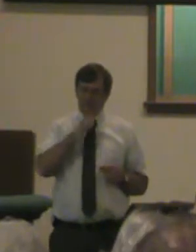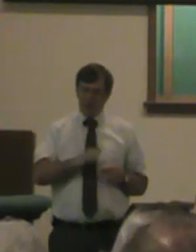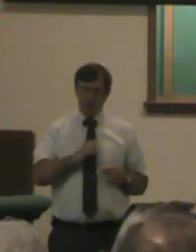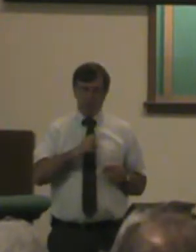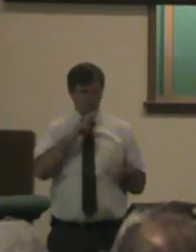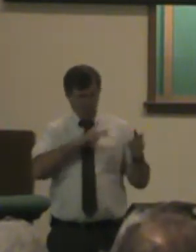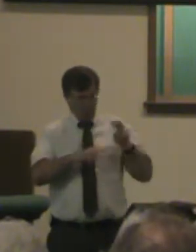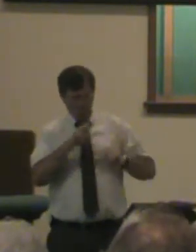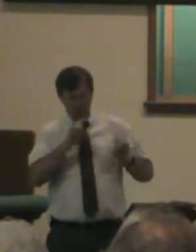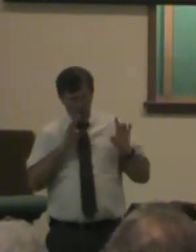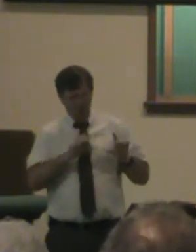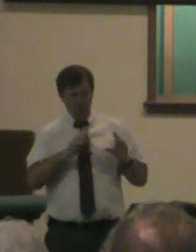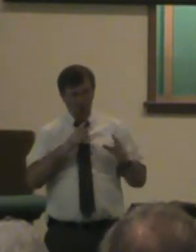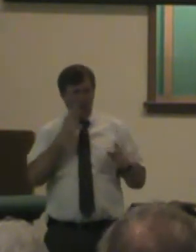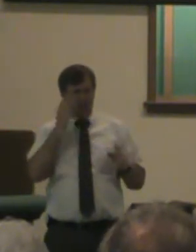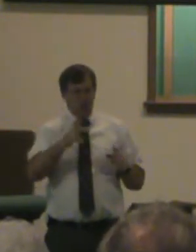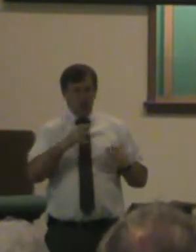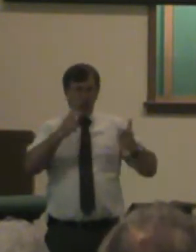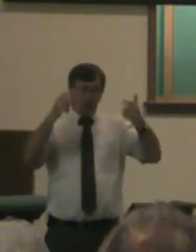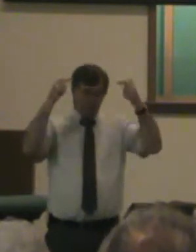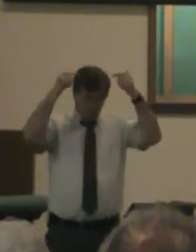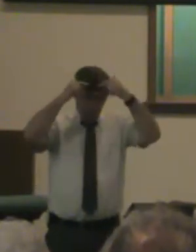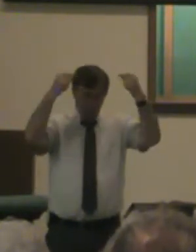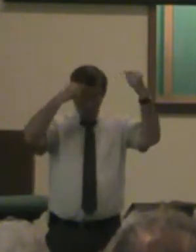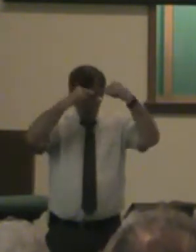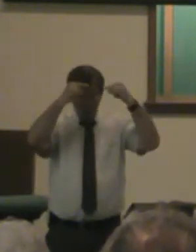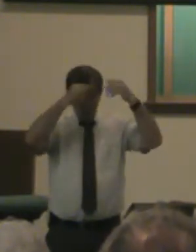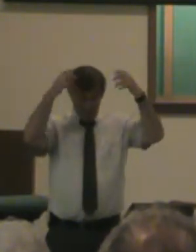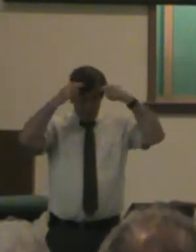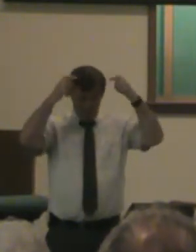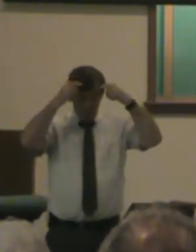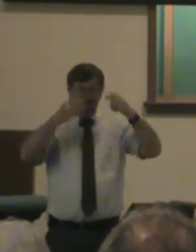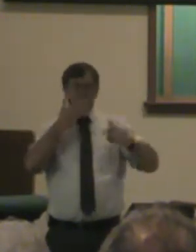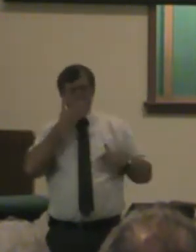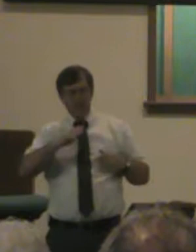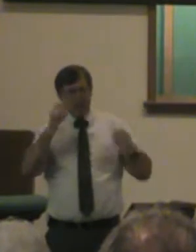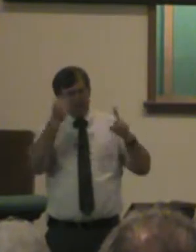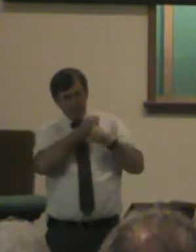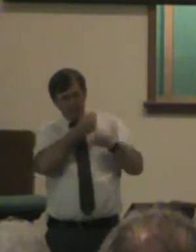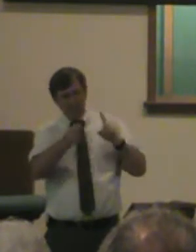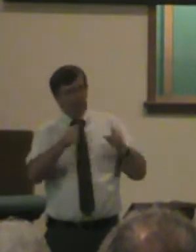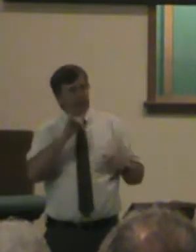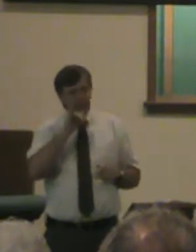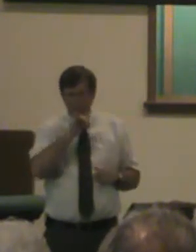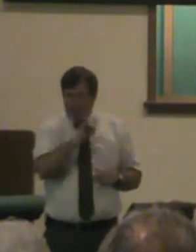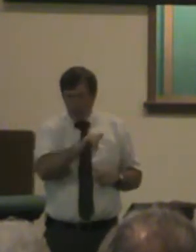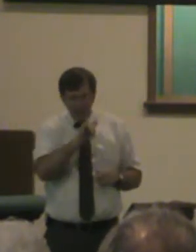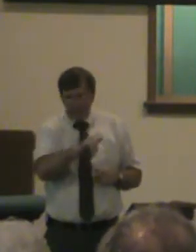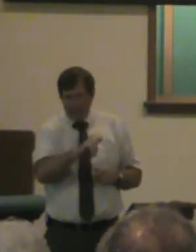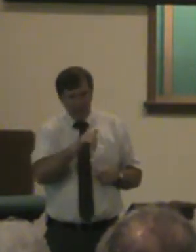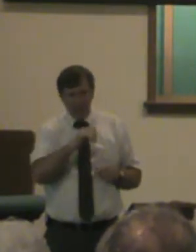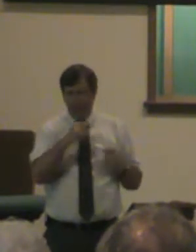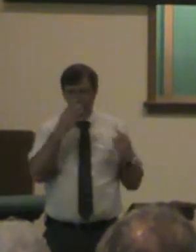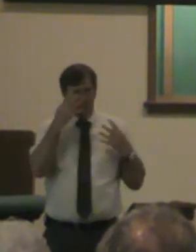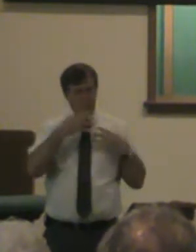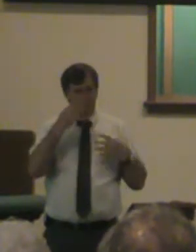from the perspective, well, look at the crown of thorns on his head, oh, look how bad they beat him. That's not what made him cry.